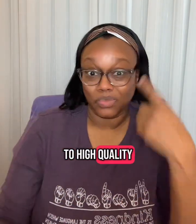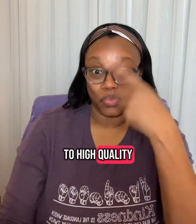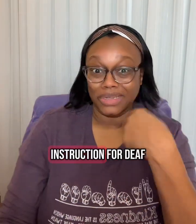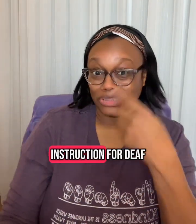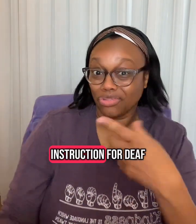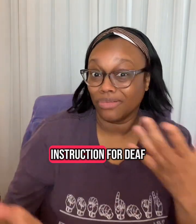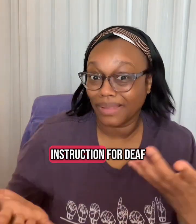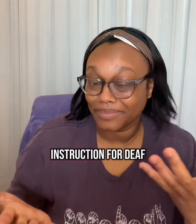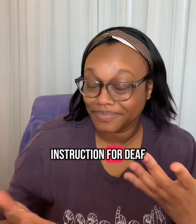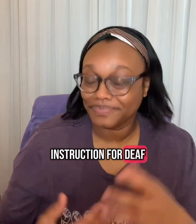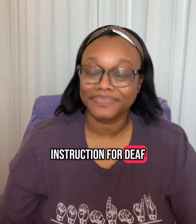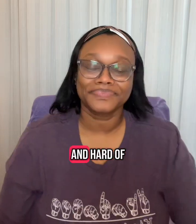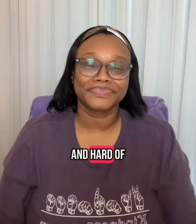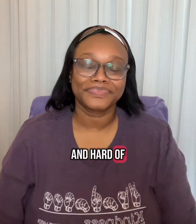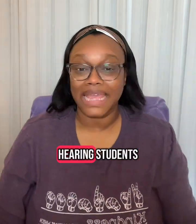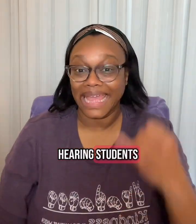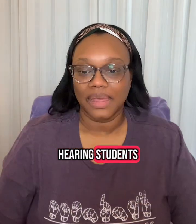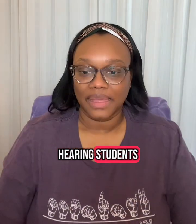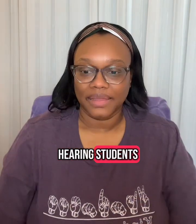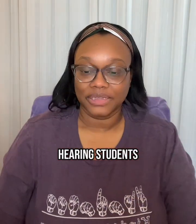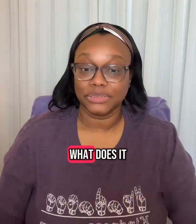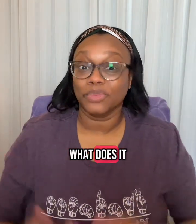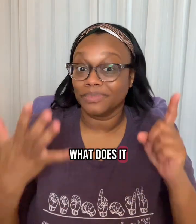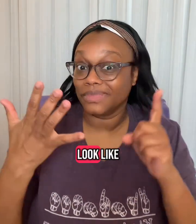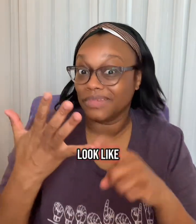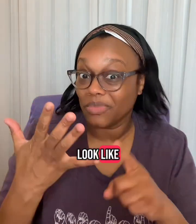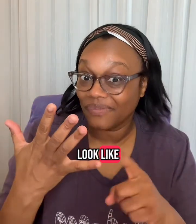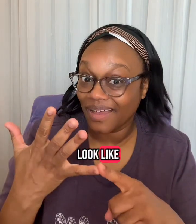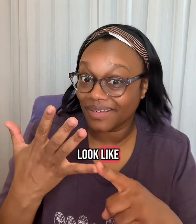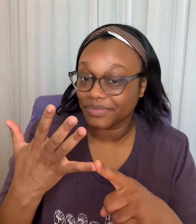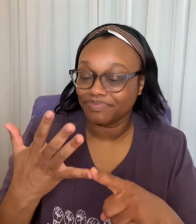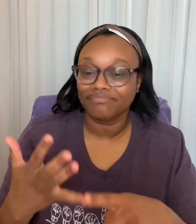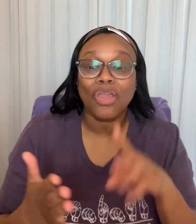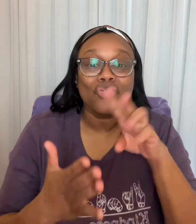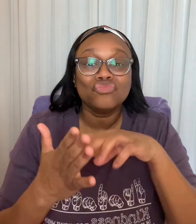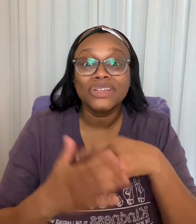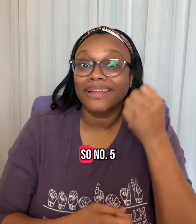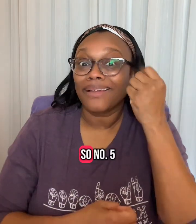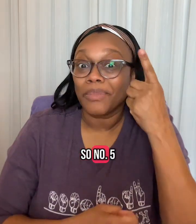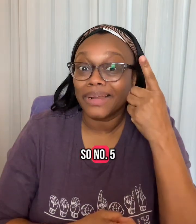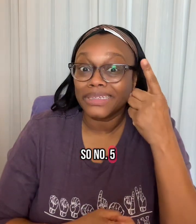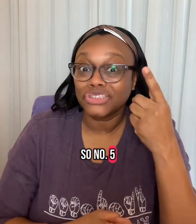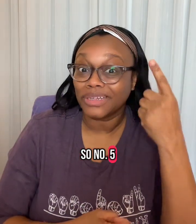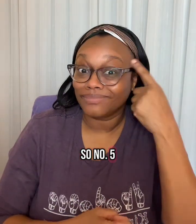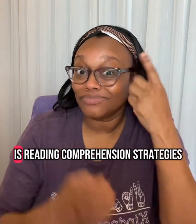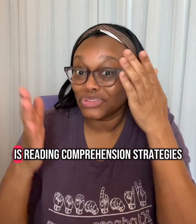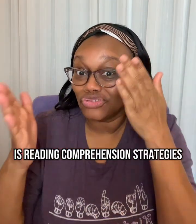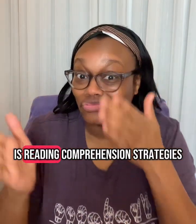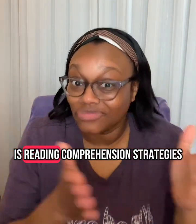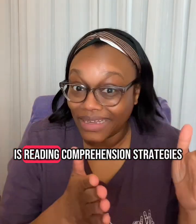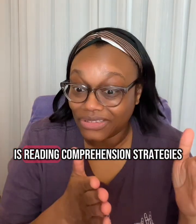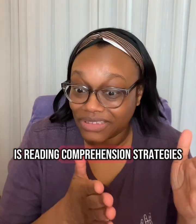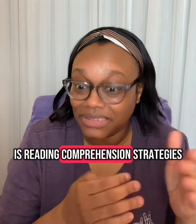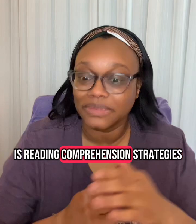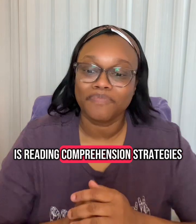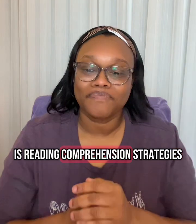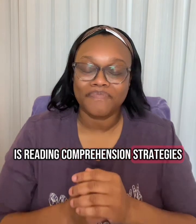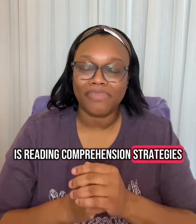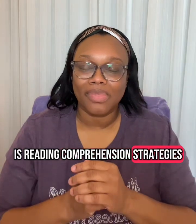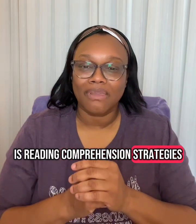quality instruction for deaf and hard of hearing students. What does it look like? So number 5 is reading comprehension strategies.